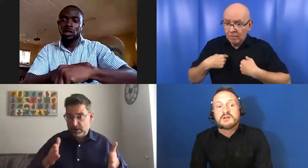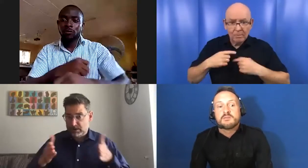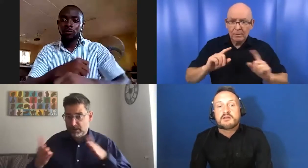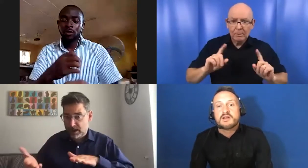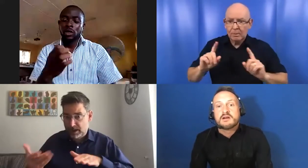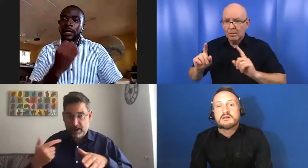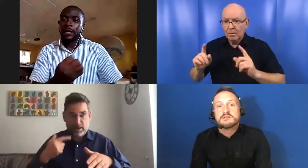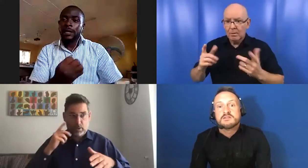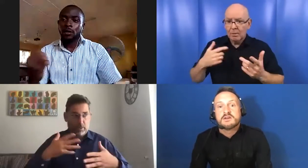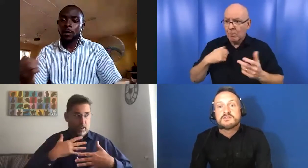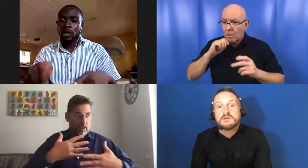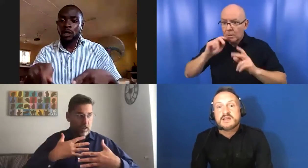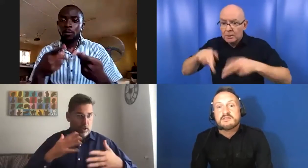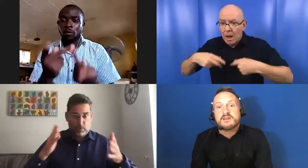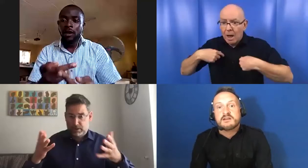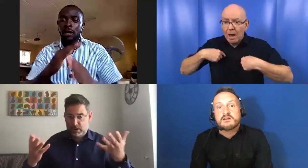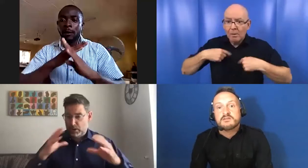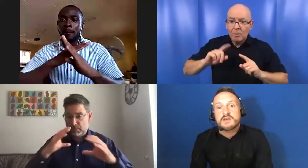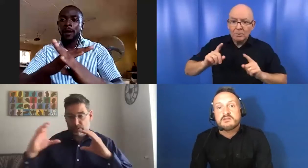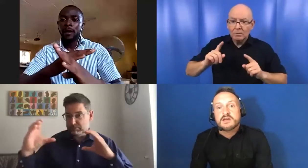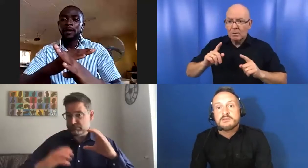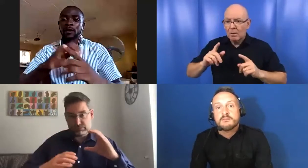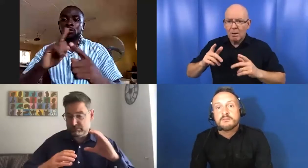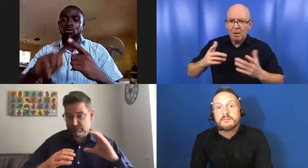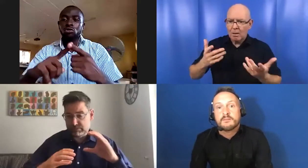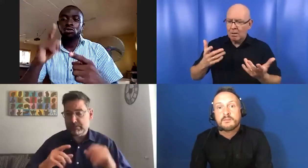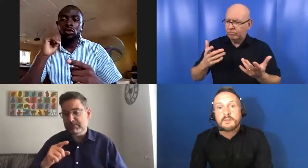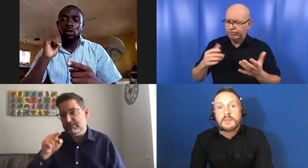provide a barrier to those who are deaf and hard of hearing.